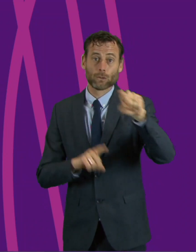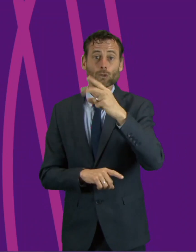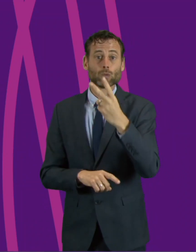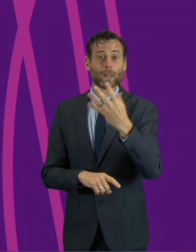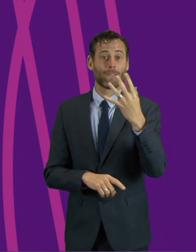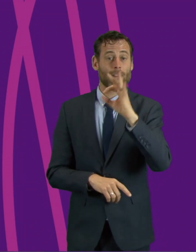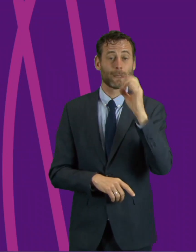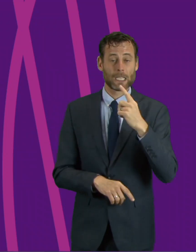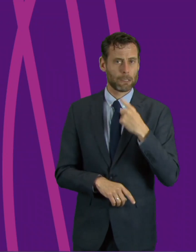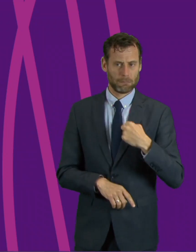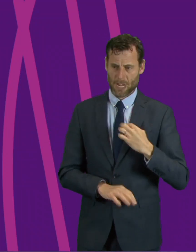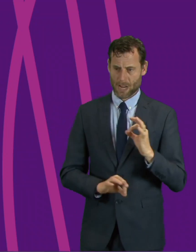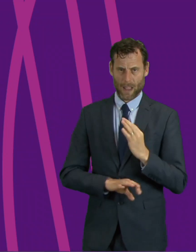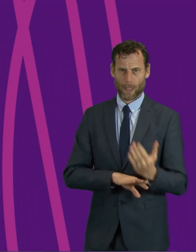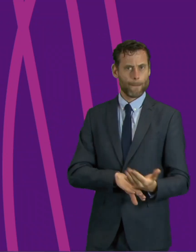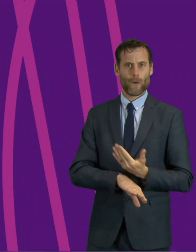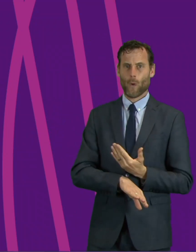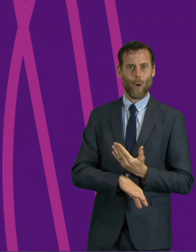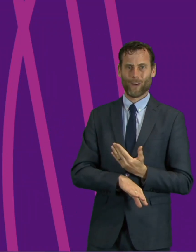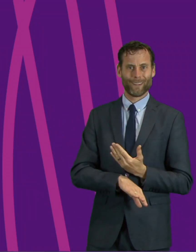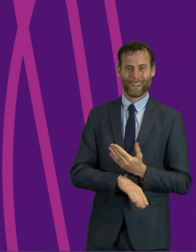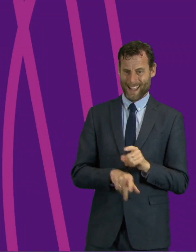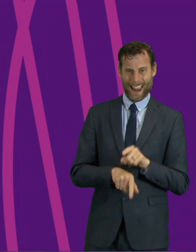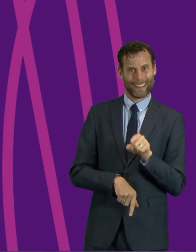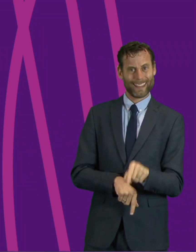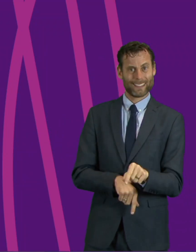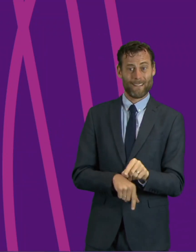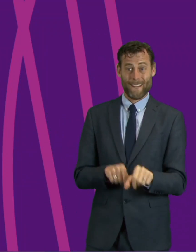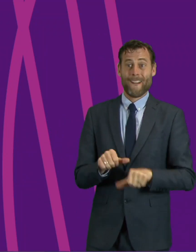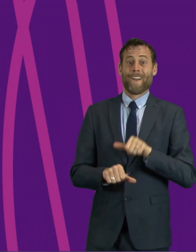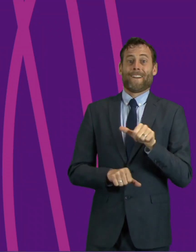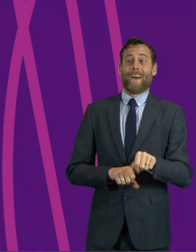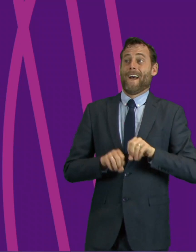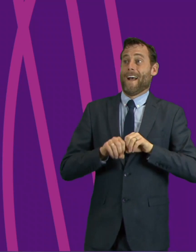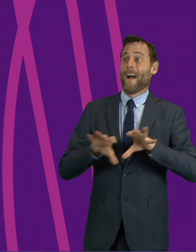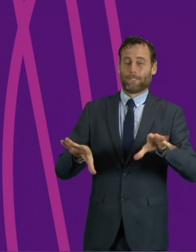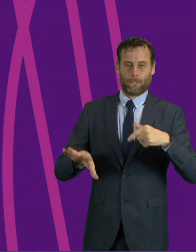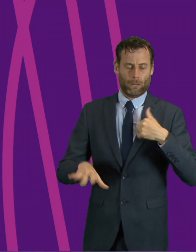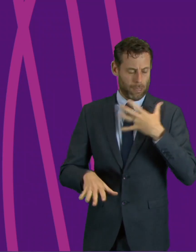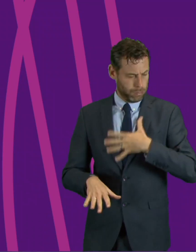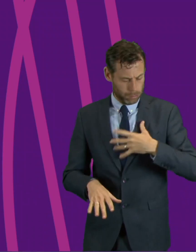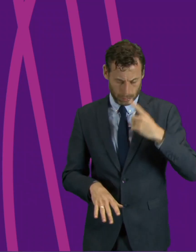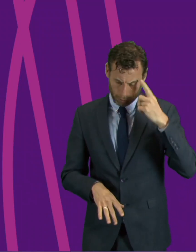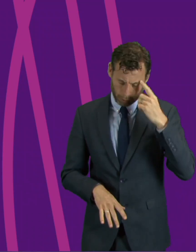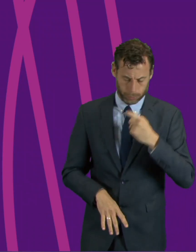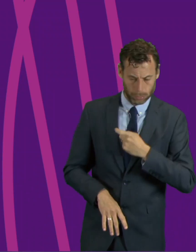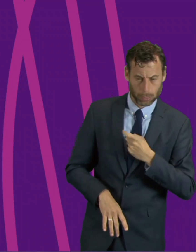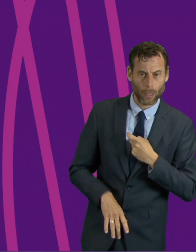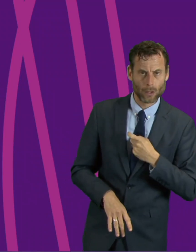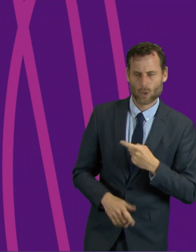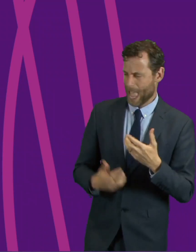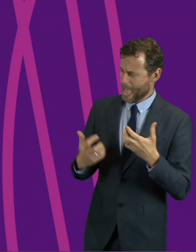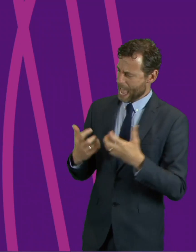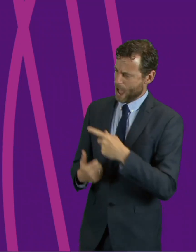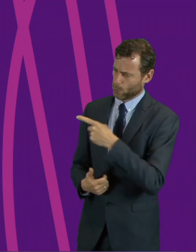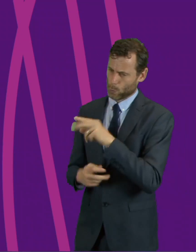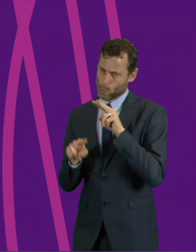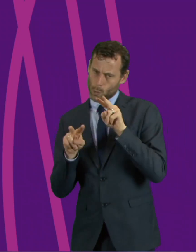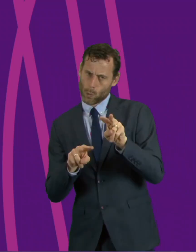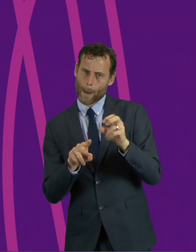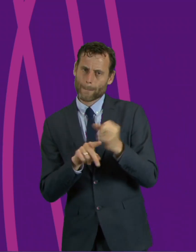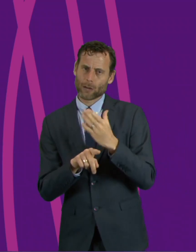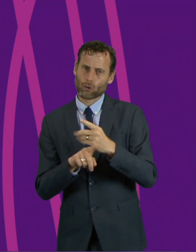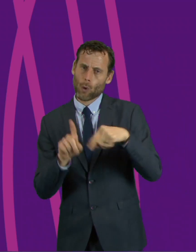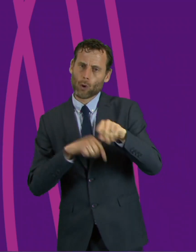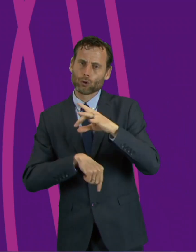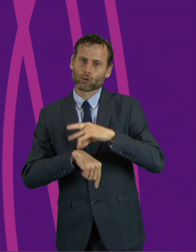to the coronavirus outbreak. Therefore, First Minister, what measures will the Scottish Government implement in order to monitor and improve the mental health of our